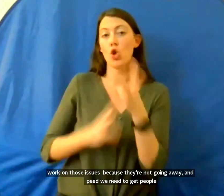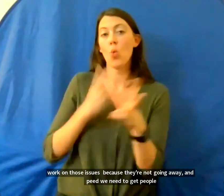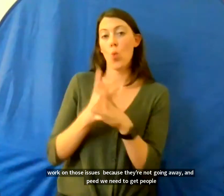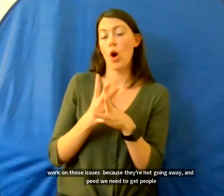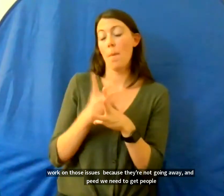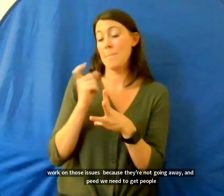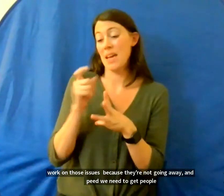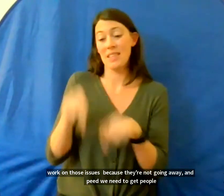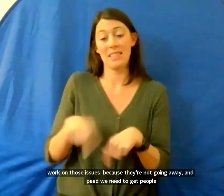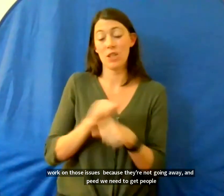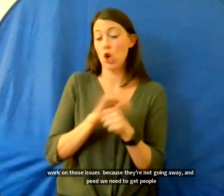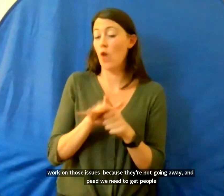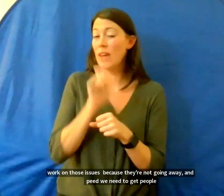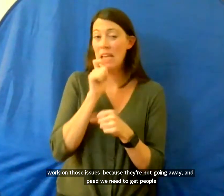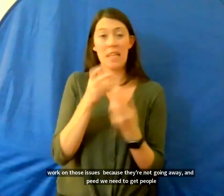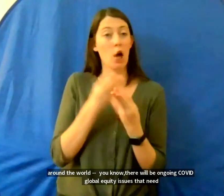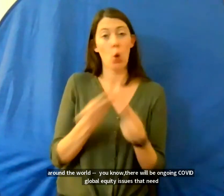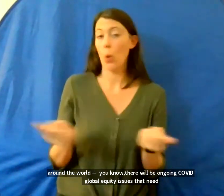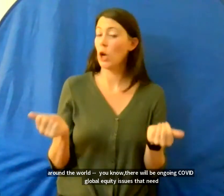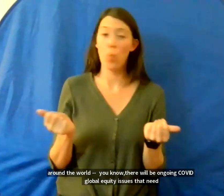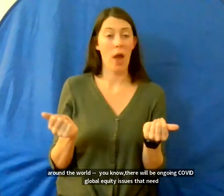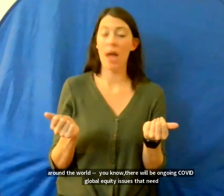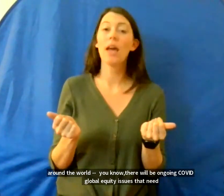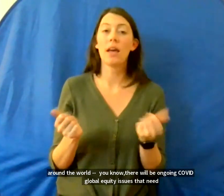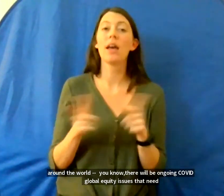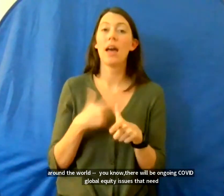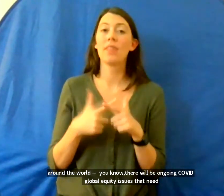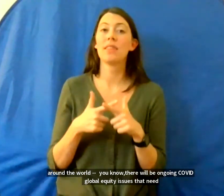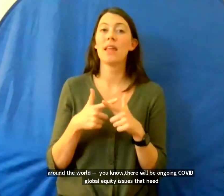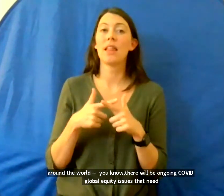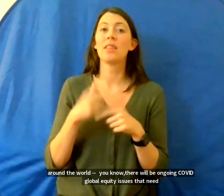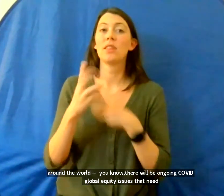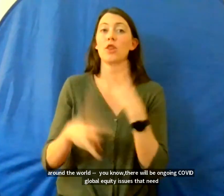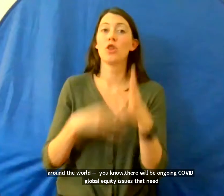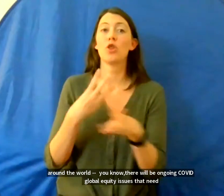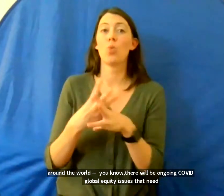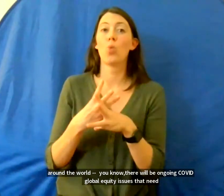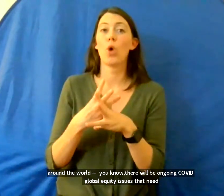be addressed, and those do affect us, absolutely, and they will continue to affect us.